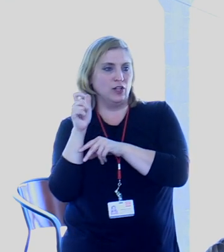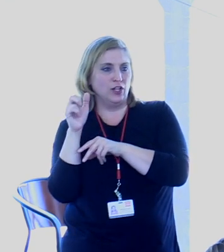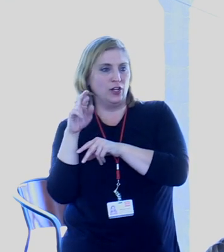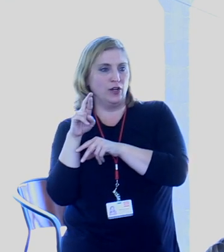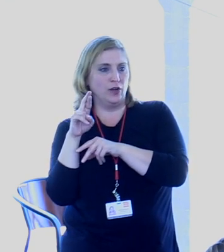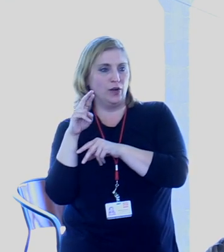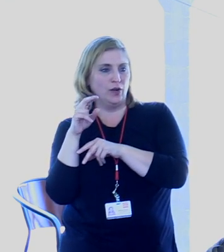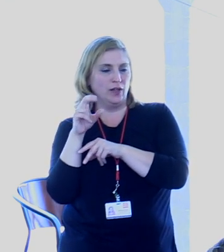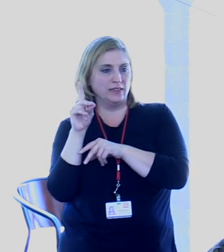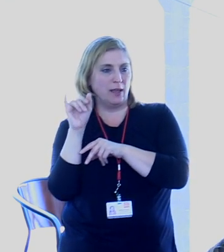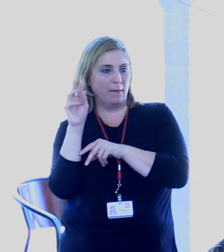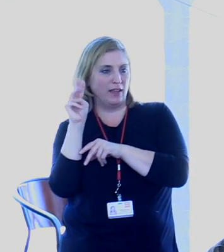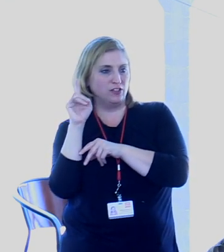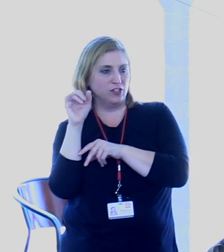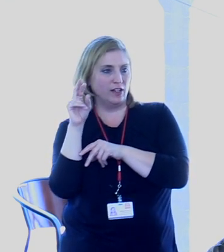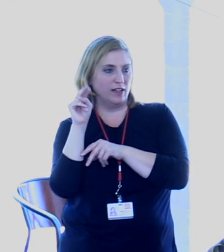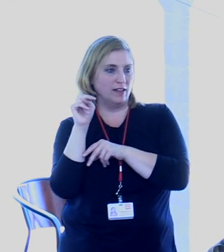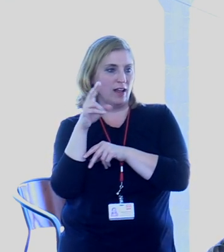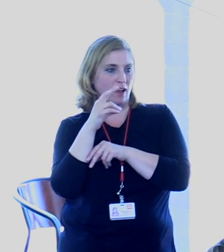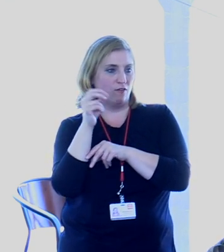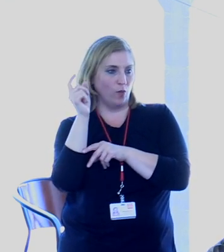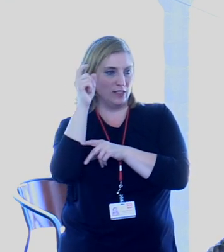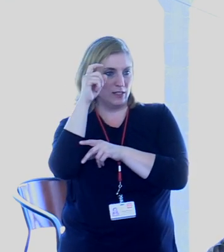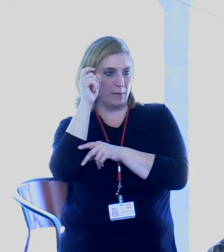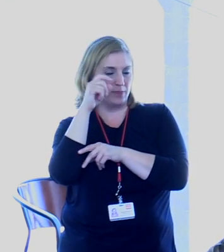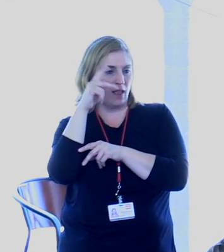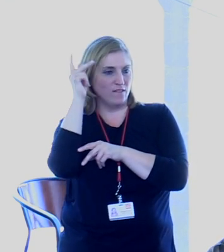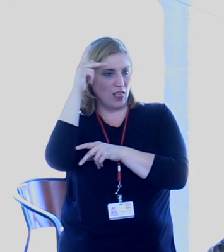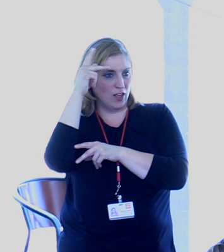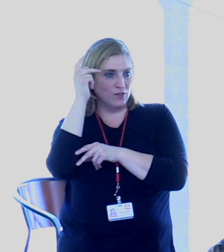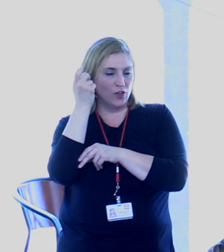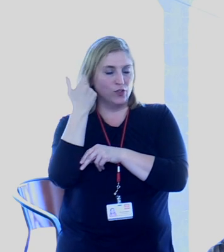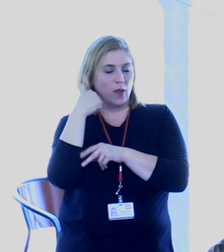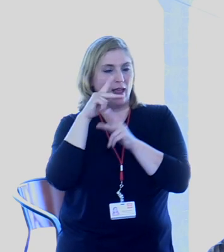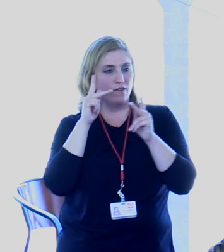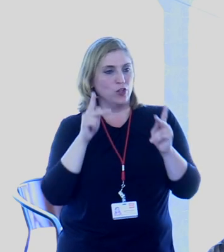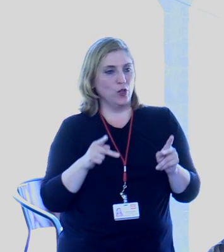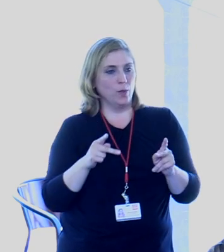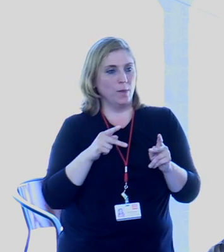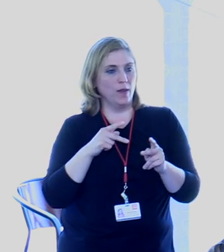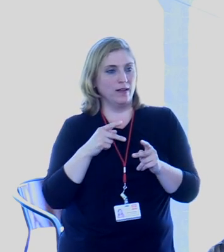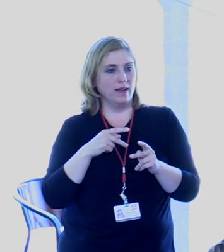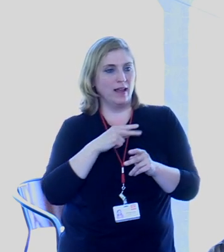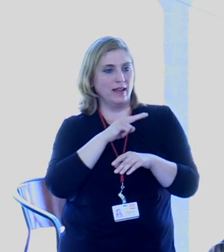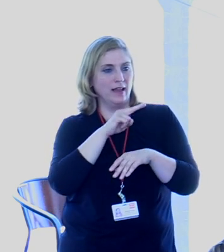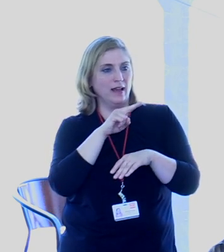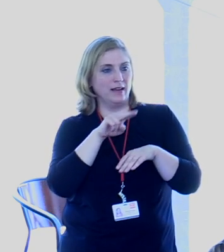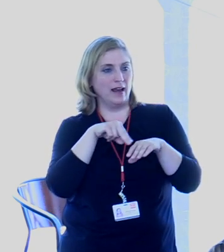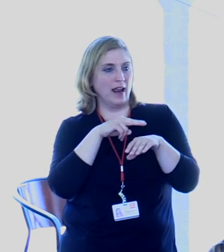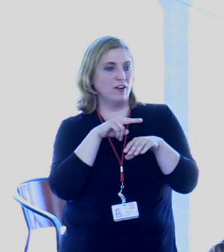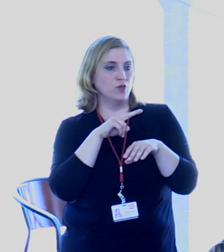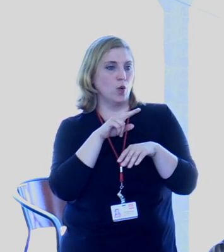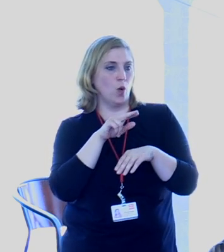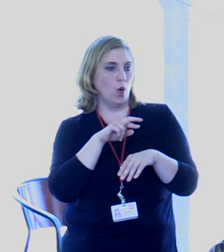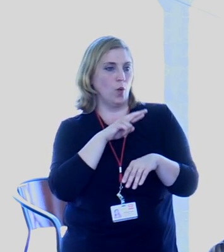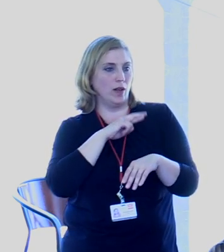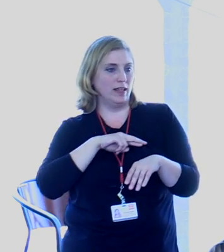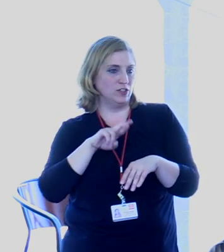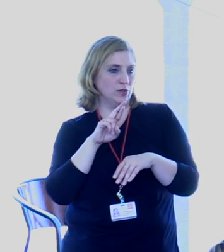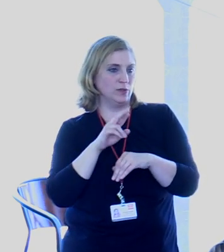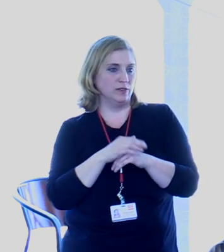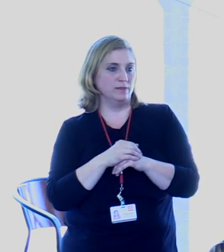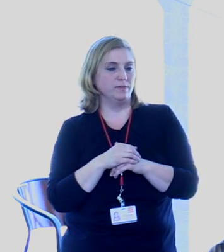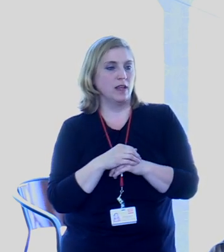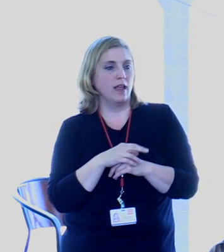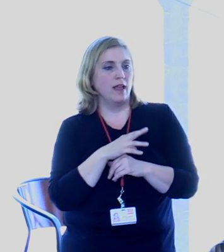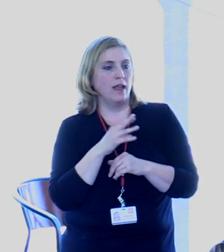to the intellectual virtue of wisdom. We have philosophers, and we have human natural religions. Okay, so they read the Bhagavad Gita.